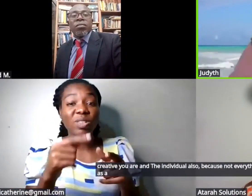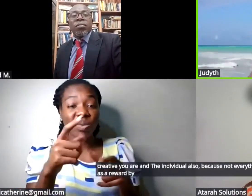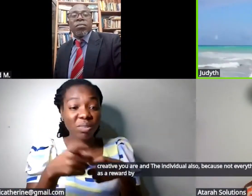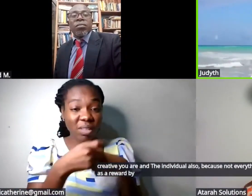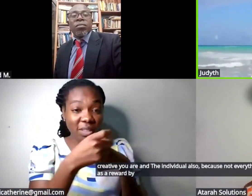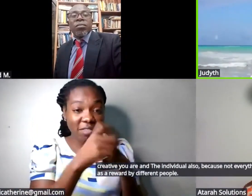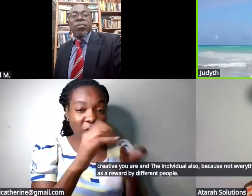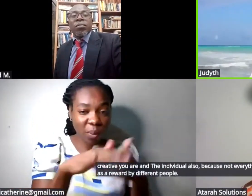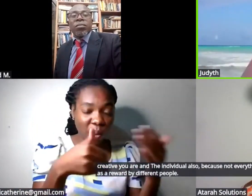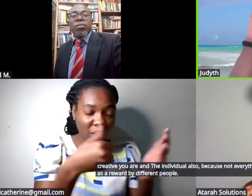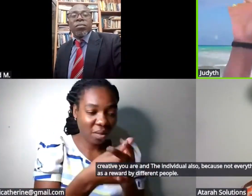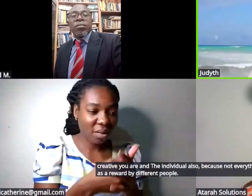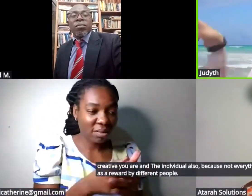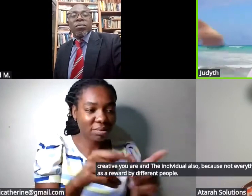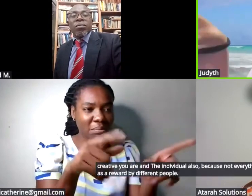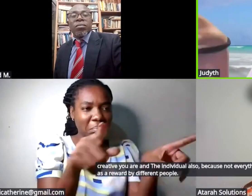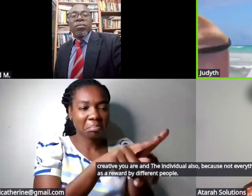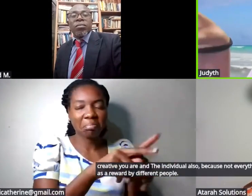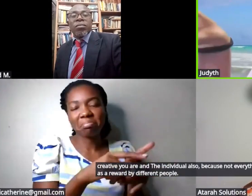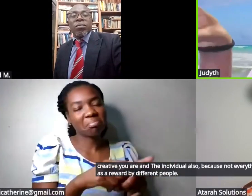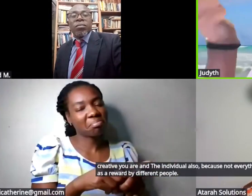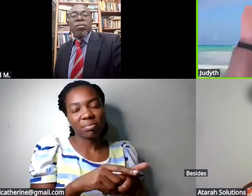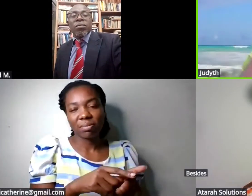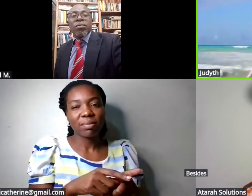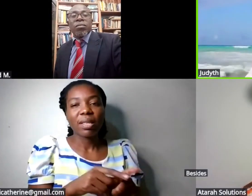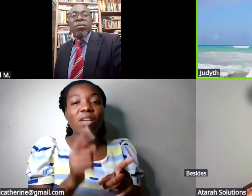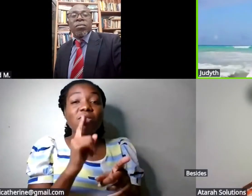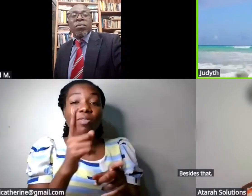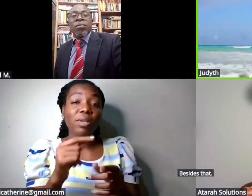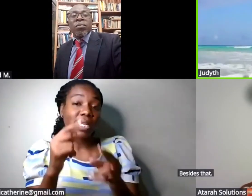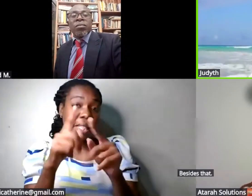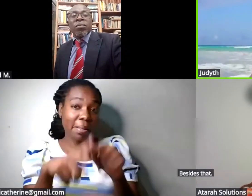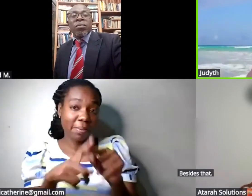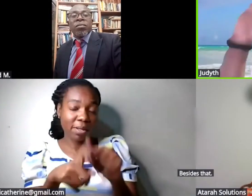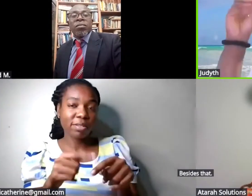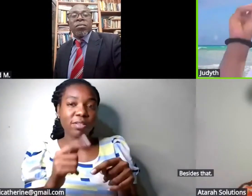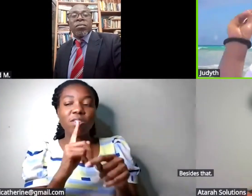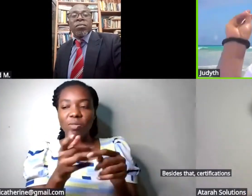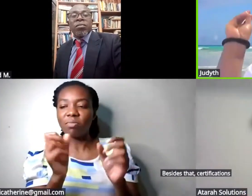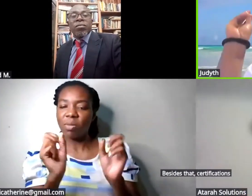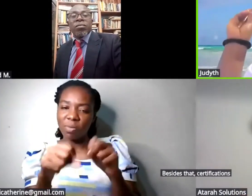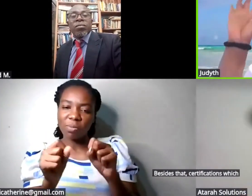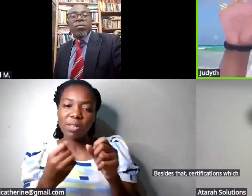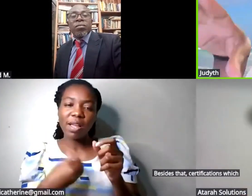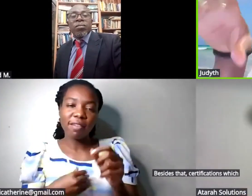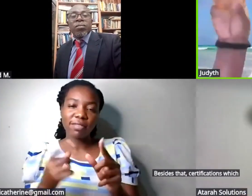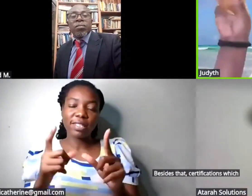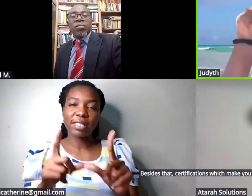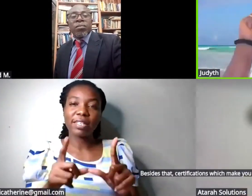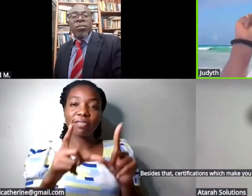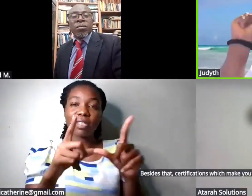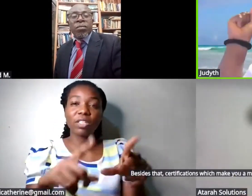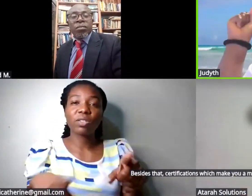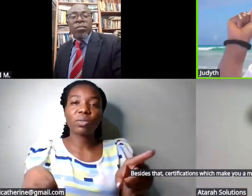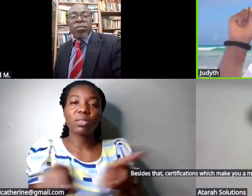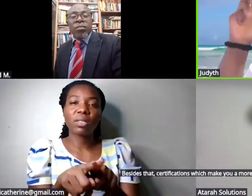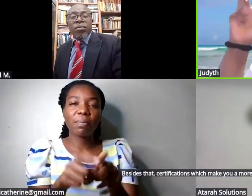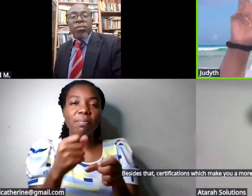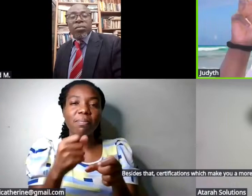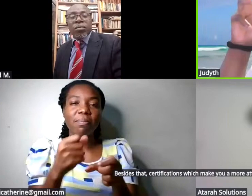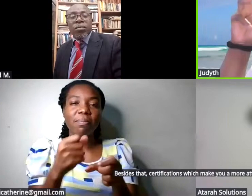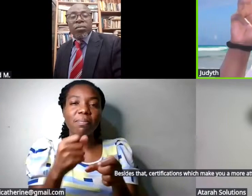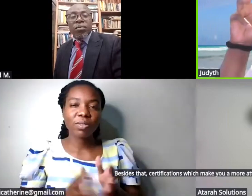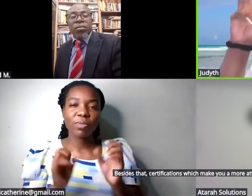people. Besides that, certifications which make you a more attractive or